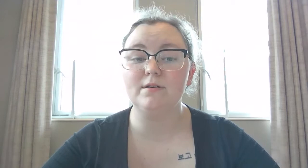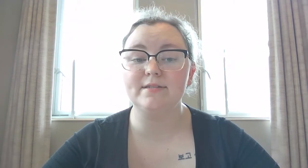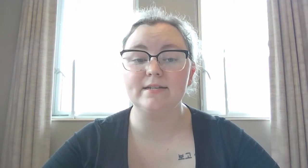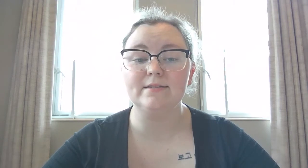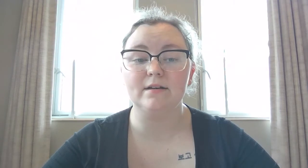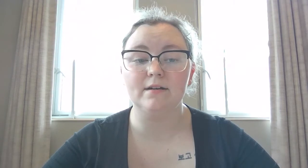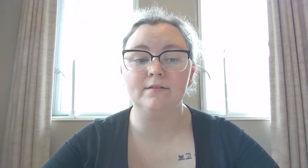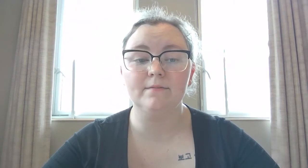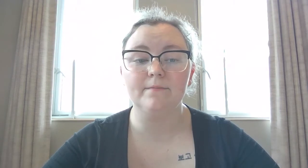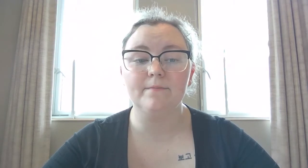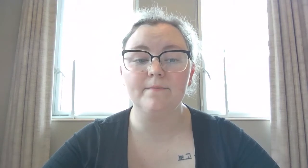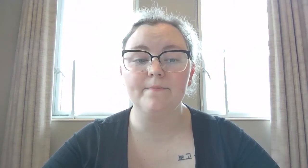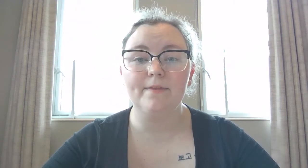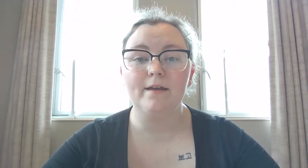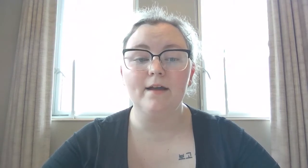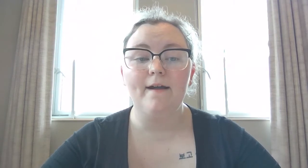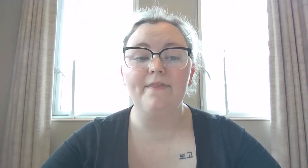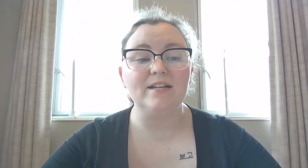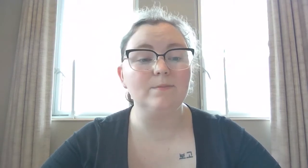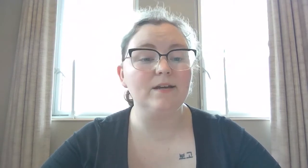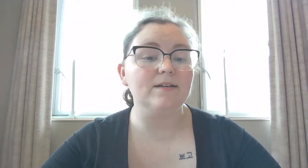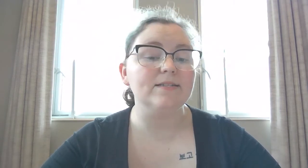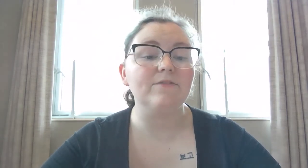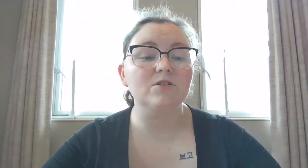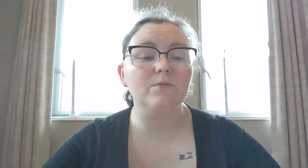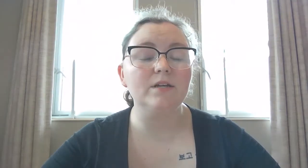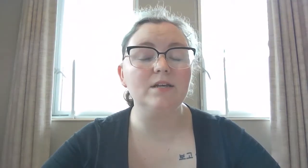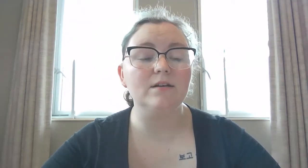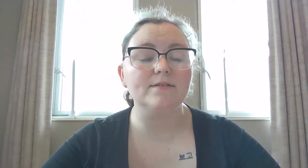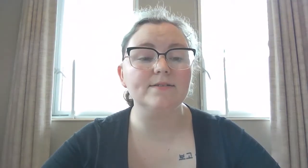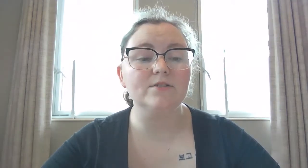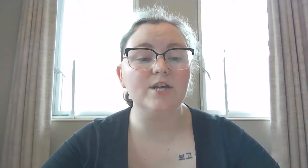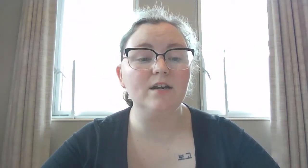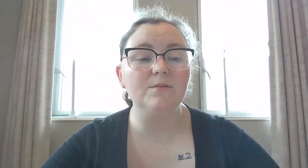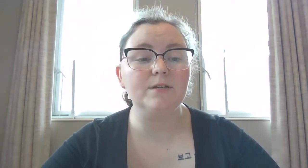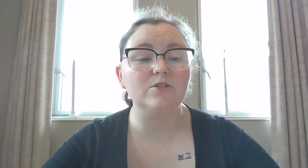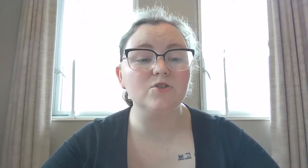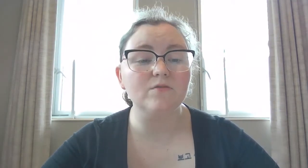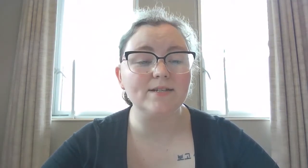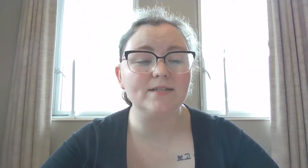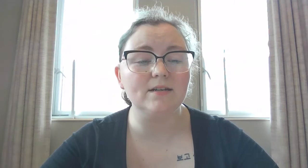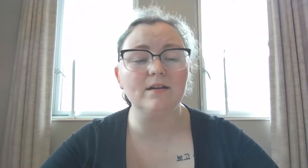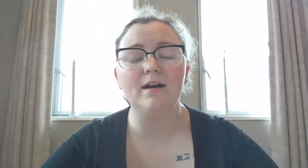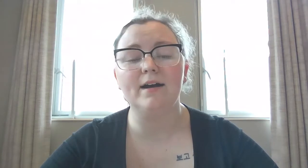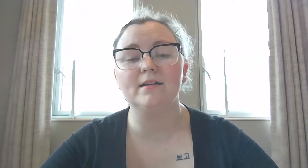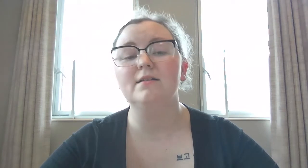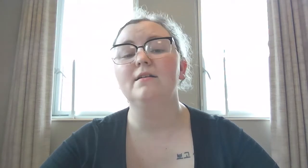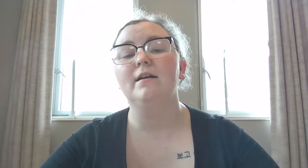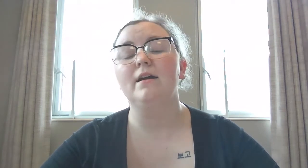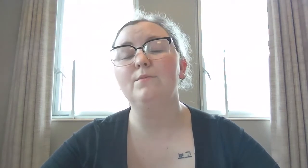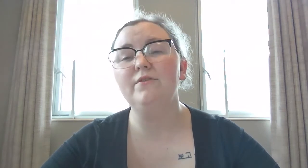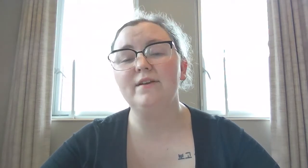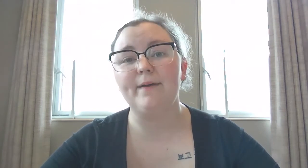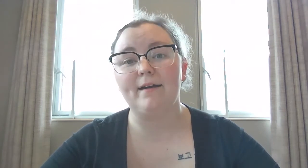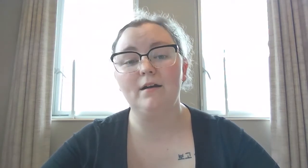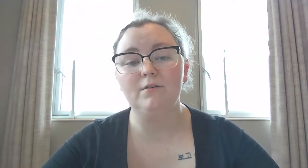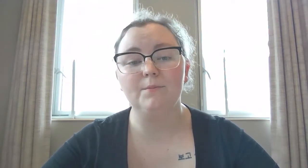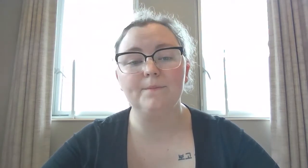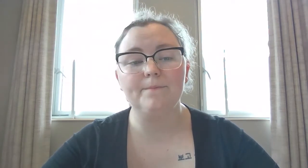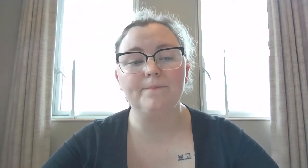Esau. That's because after 20 years, Jacob is trusting God and moving back home.